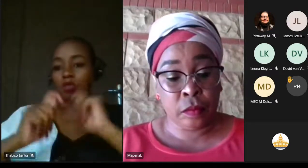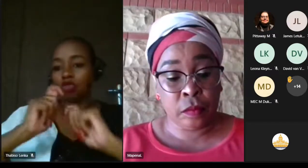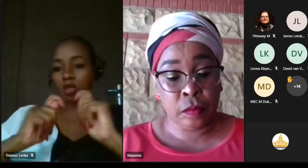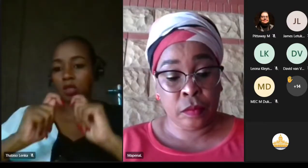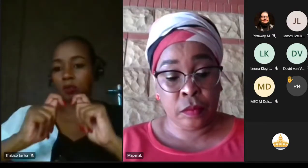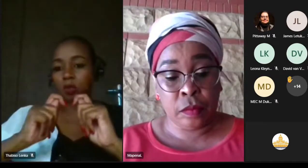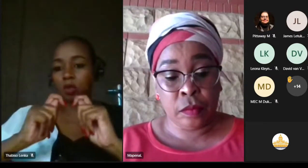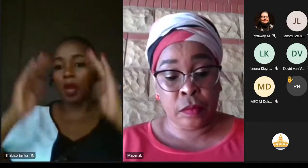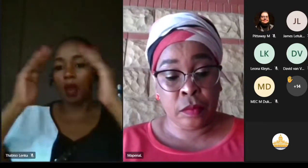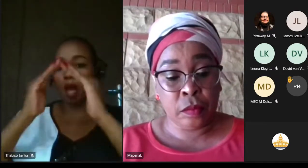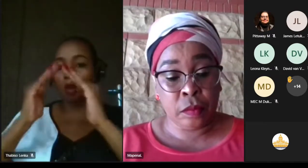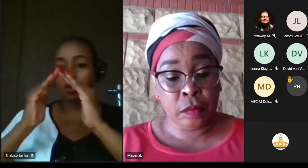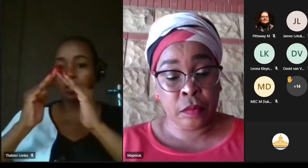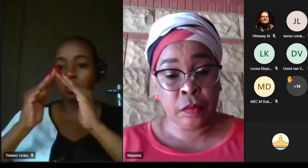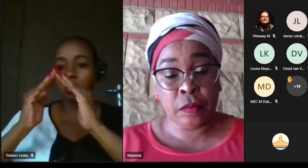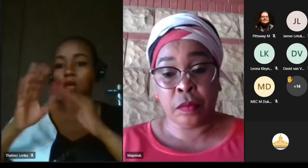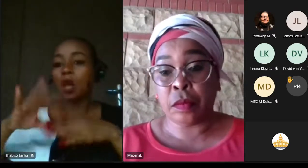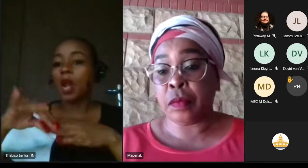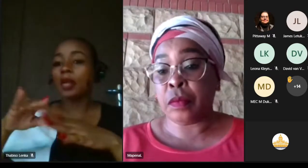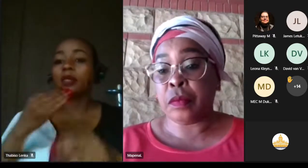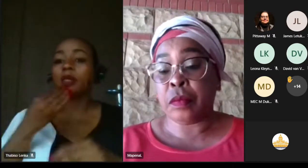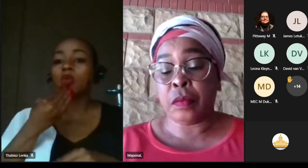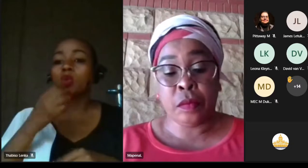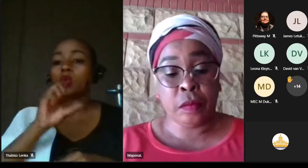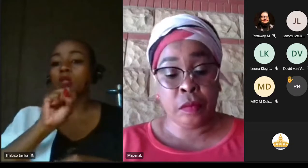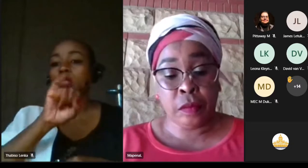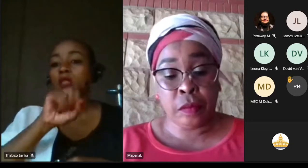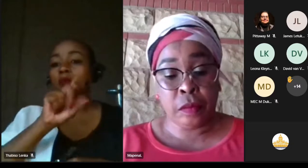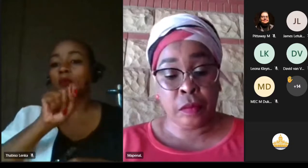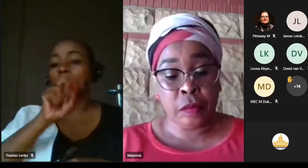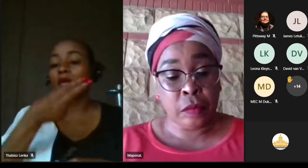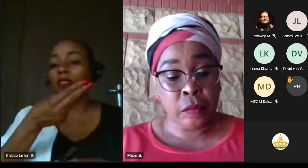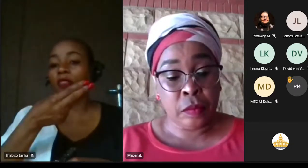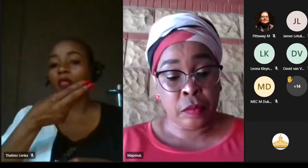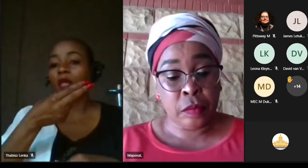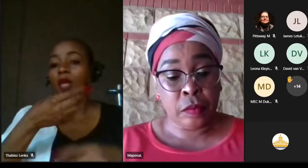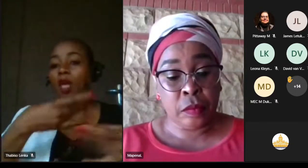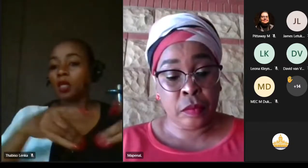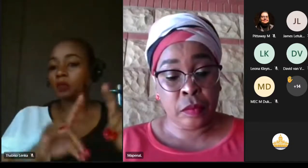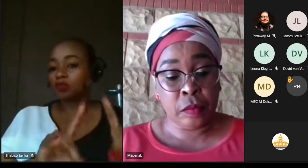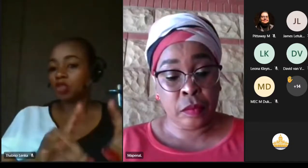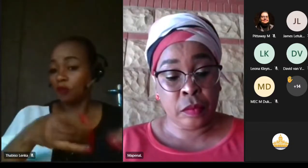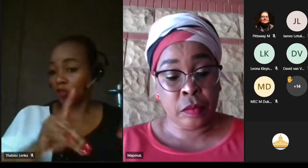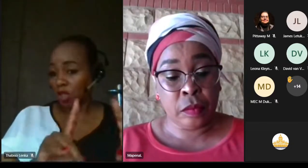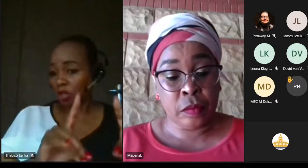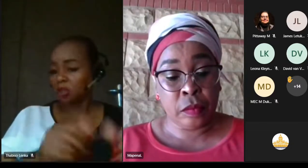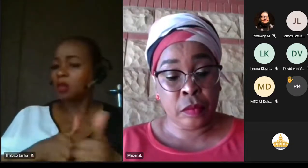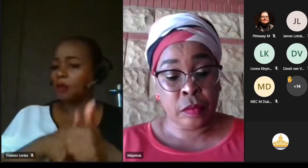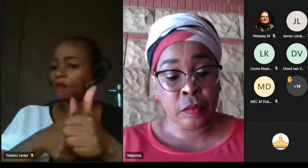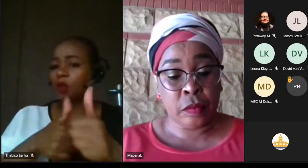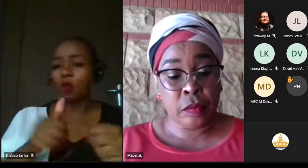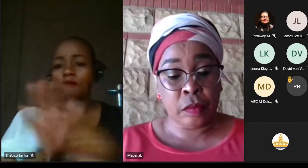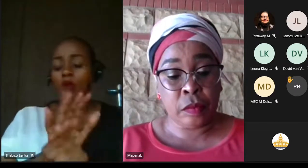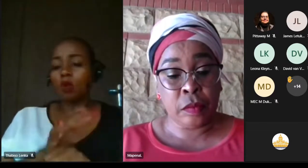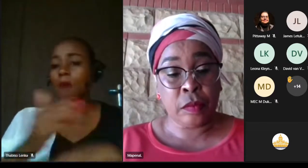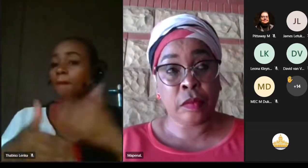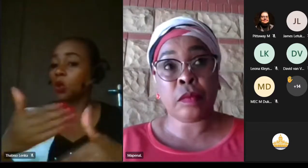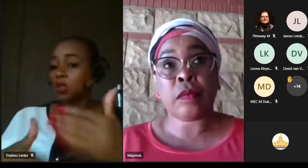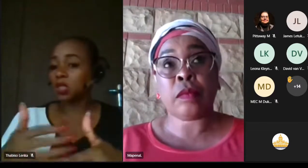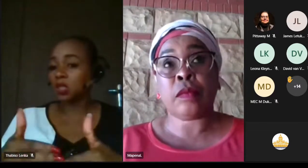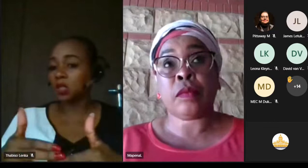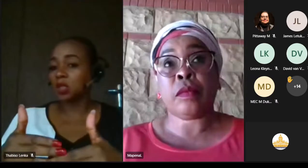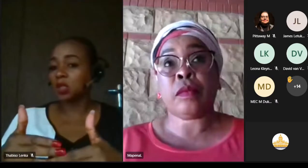Human Settlements, under the leadership of Honorable Smith and Honorable Khadebe respectively, have complied with all processes